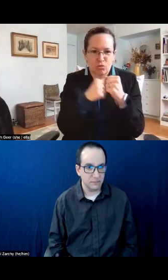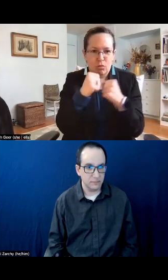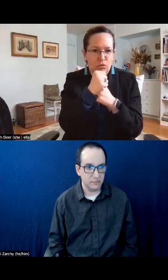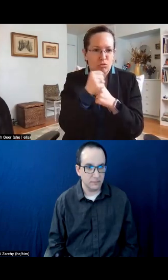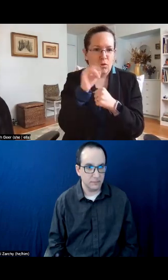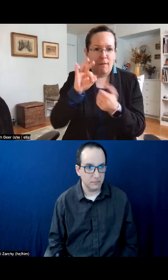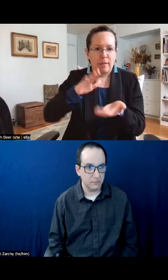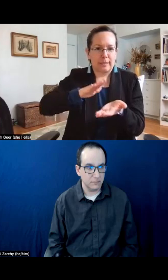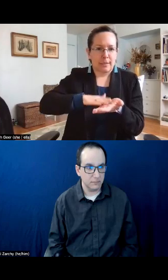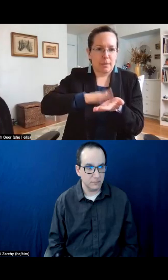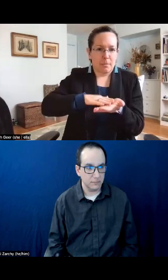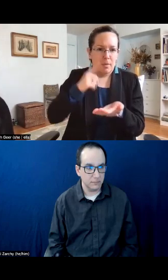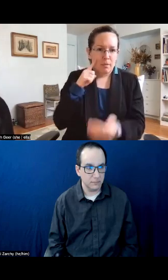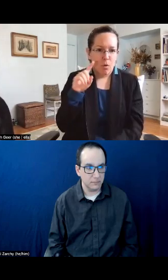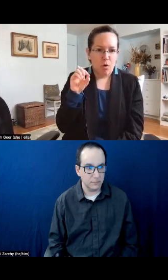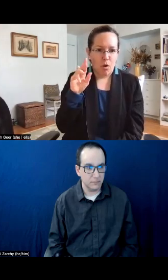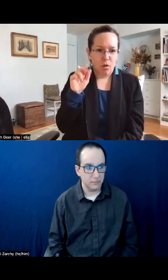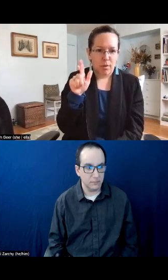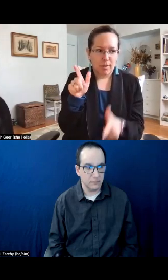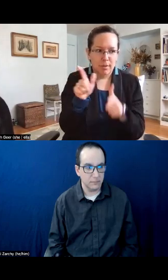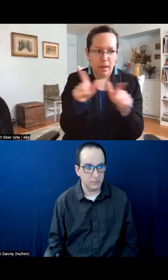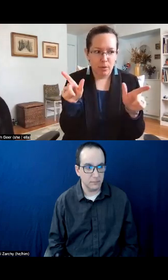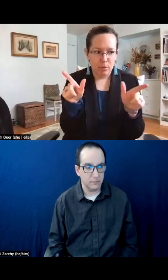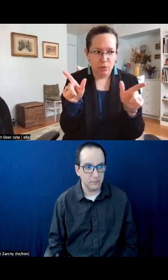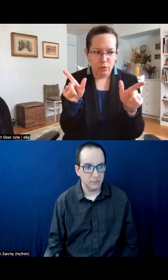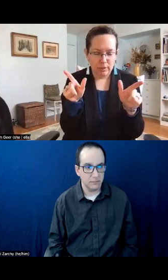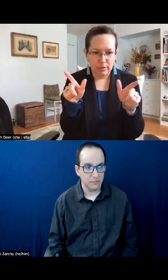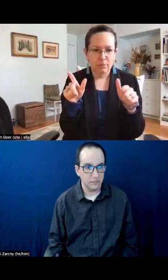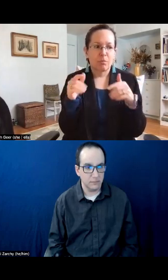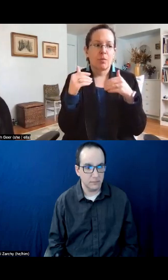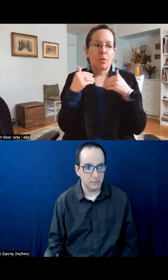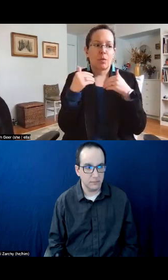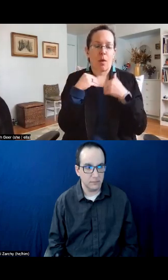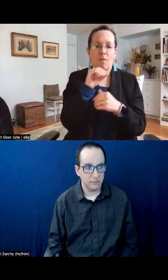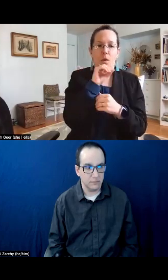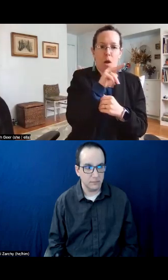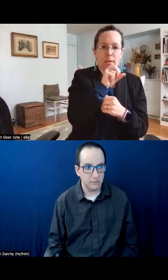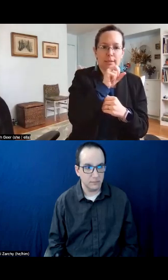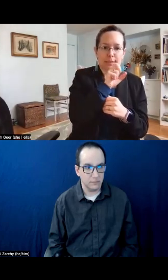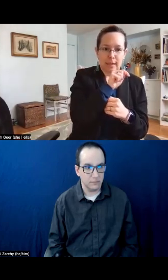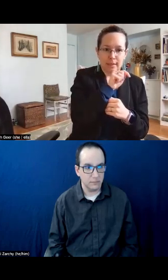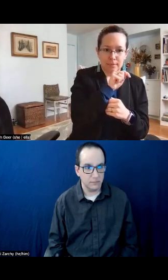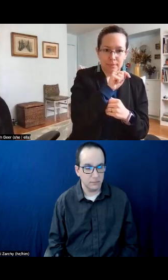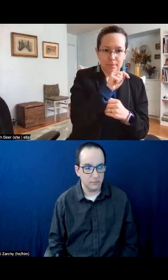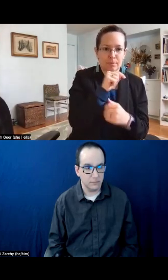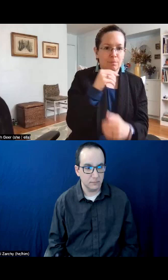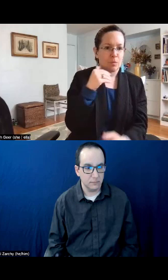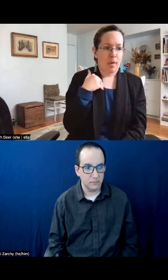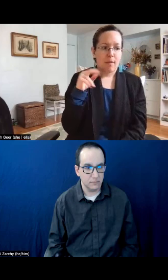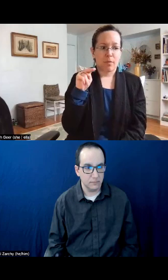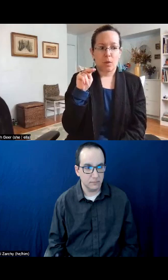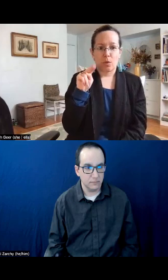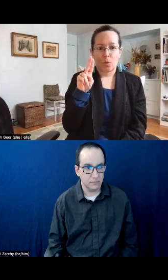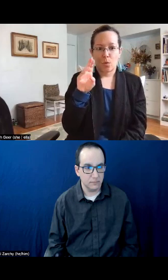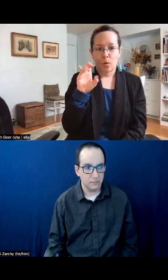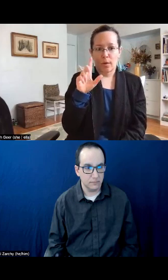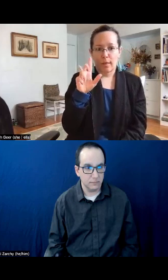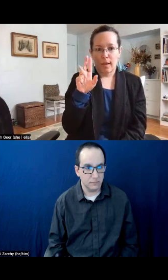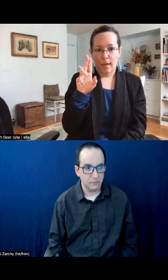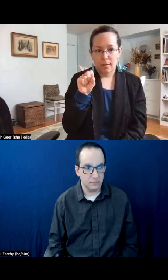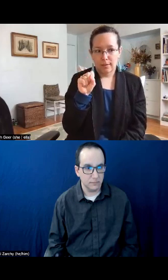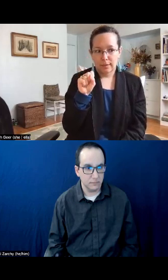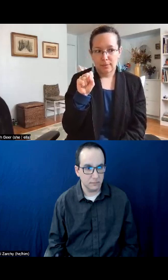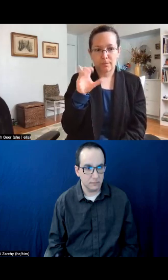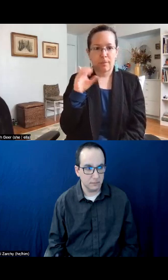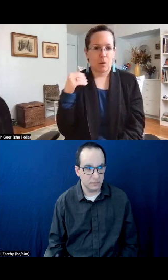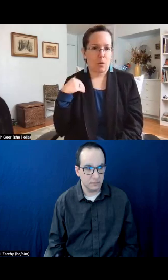contents. Many of you know the structure of syllables for oral languages. This will be familiar to you. We have the onset, we